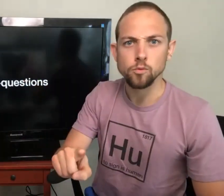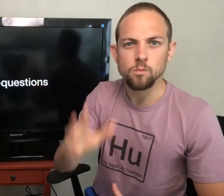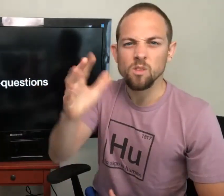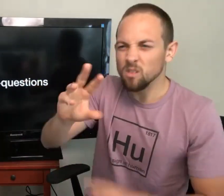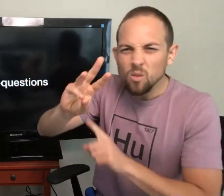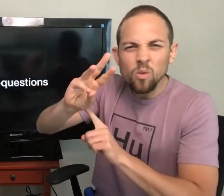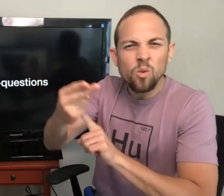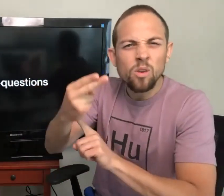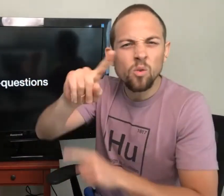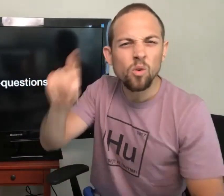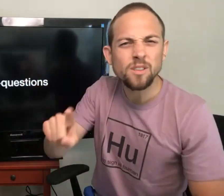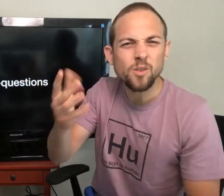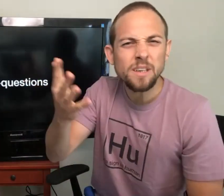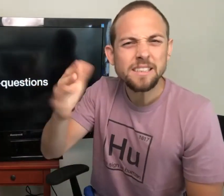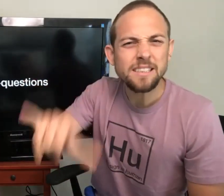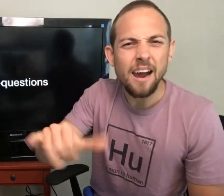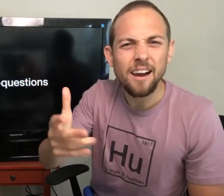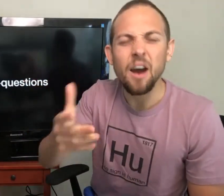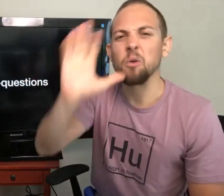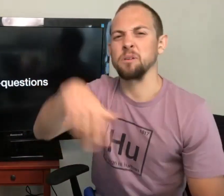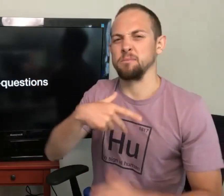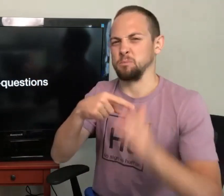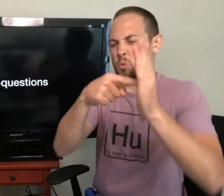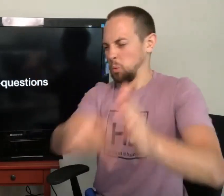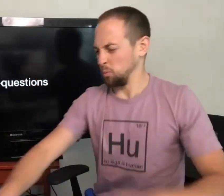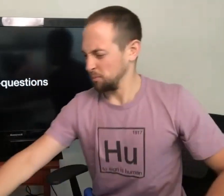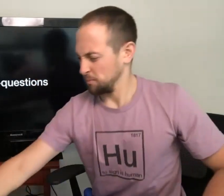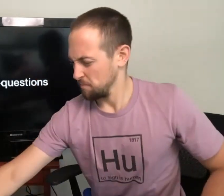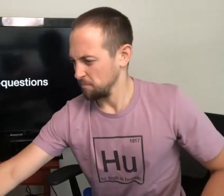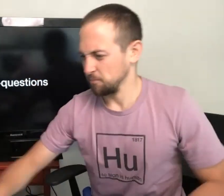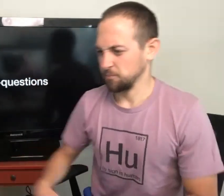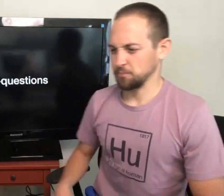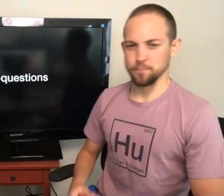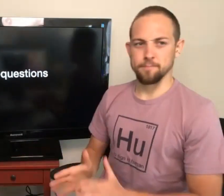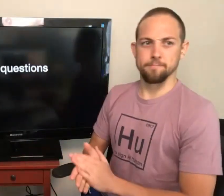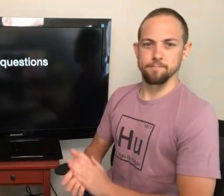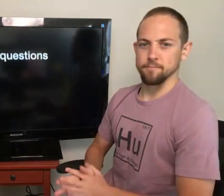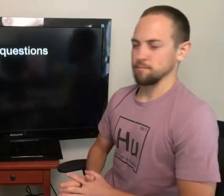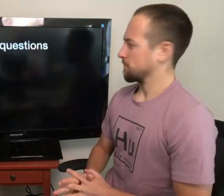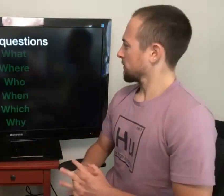First, we're going to talk about WH questions. Let's see what a WH question is.